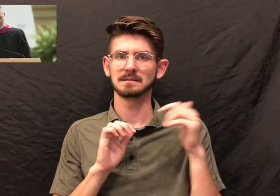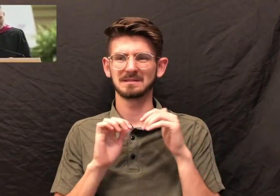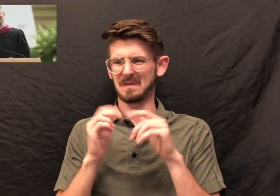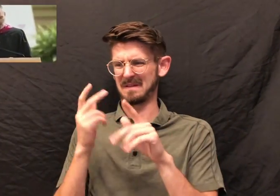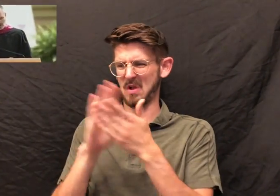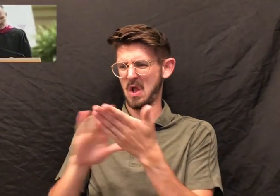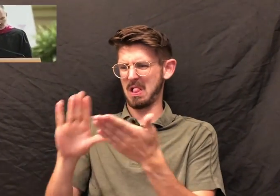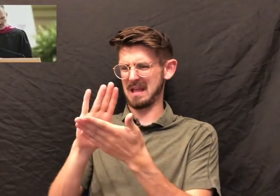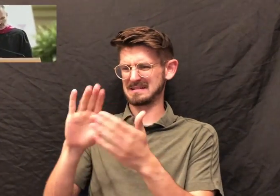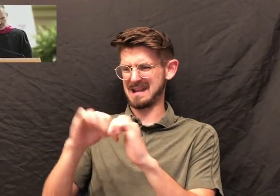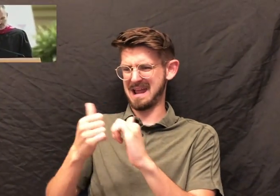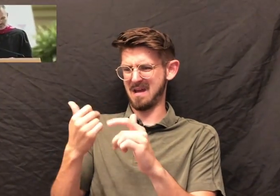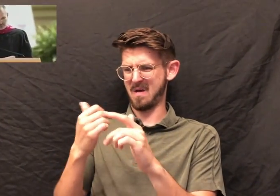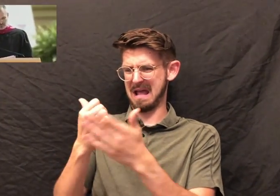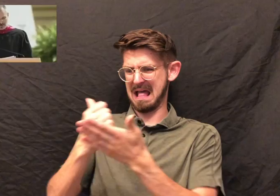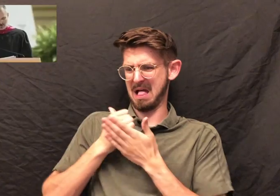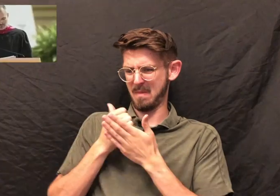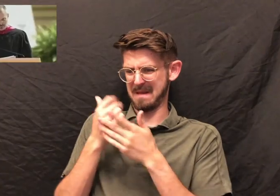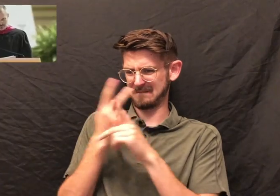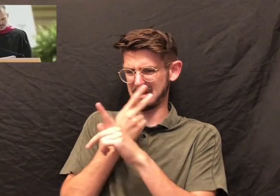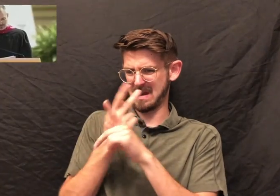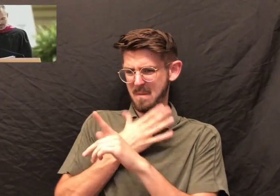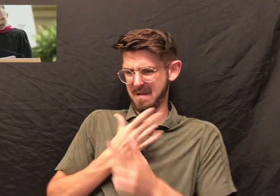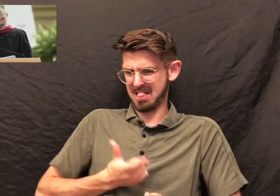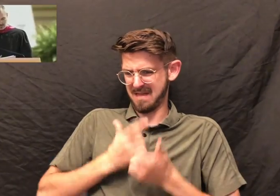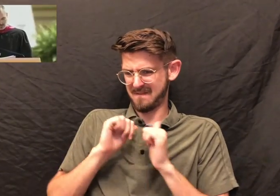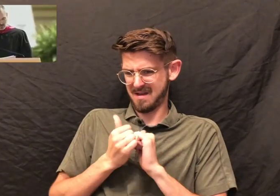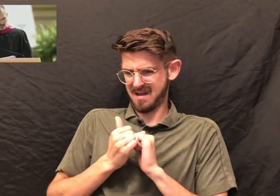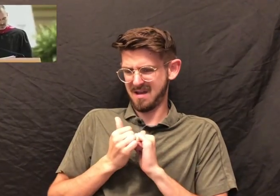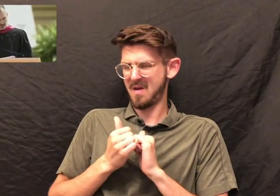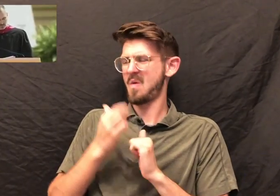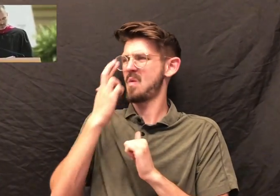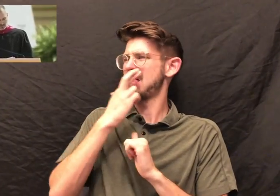I was, spending all of the money my parents had saved their entire life.